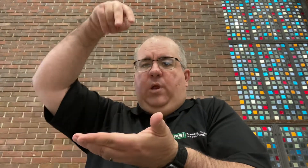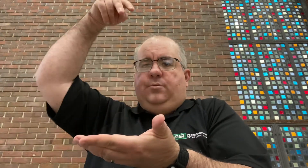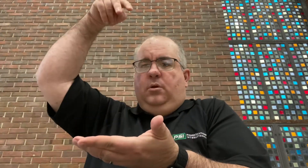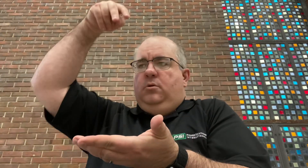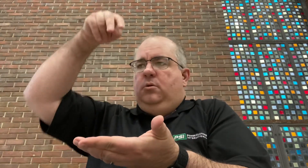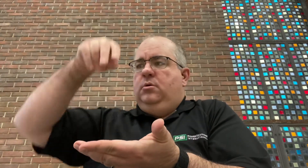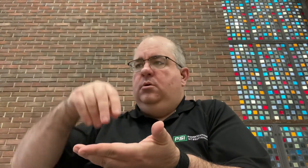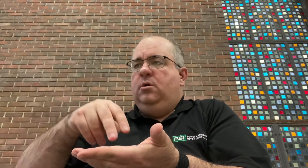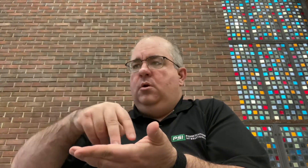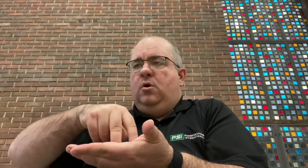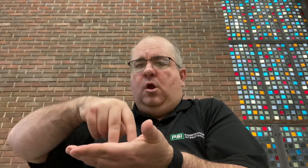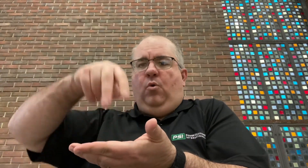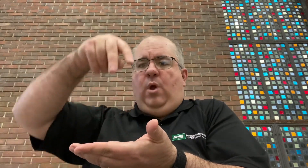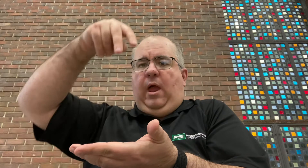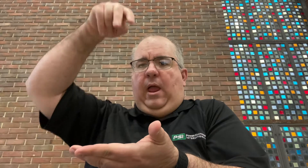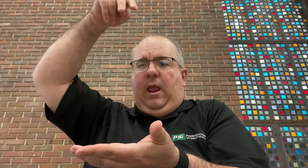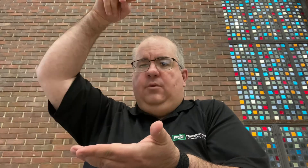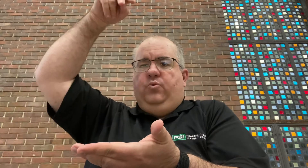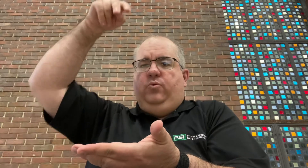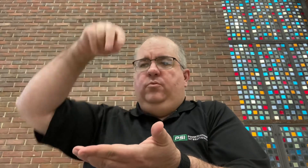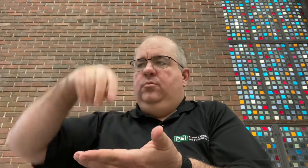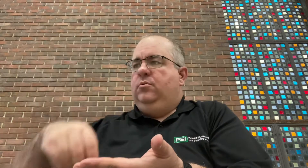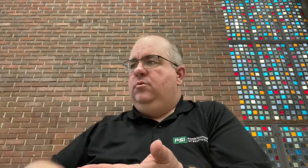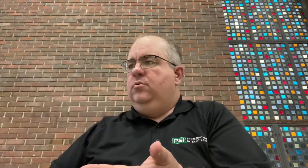Written. Arise,